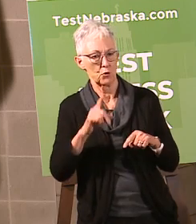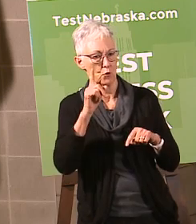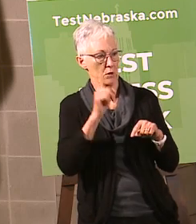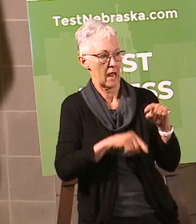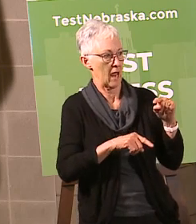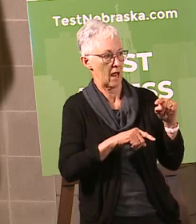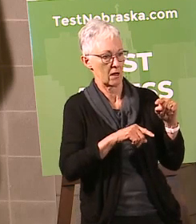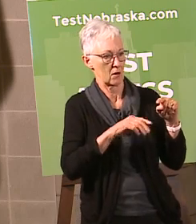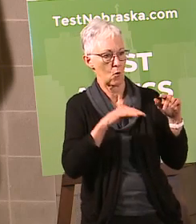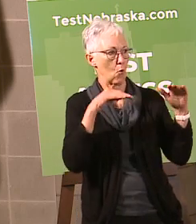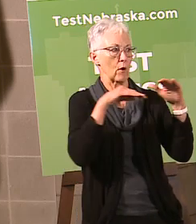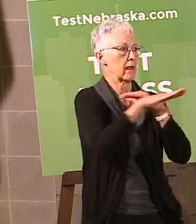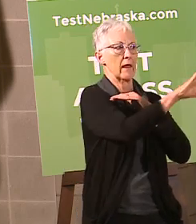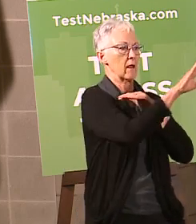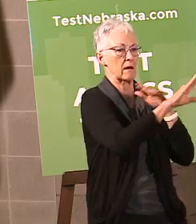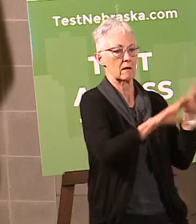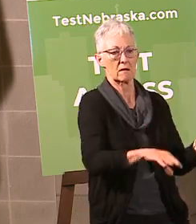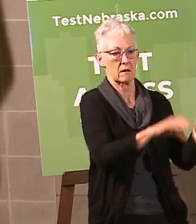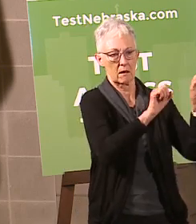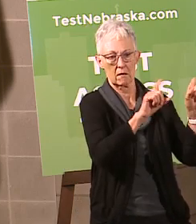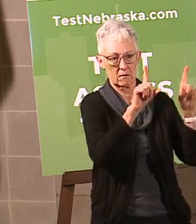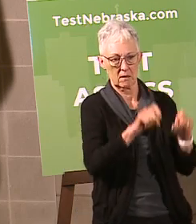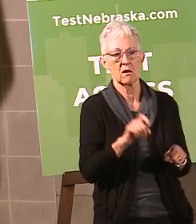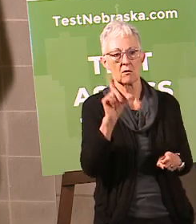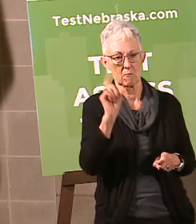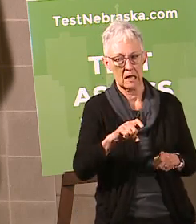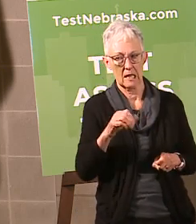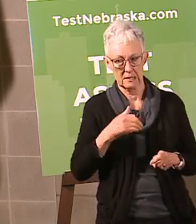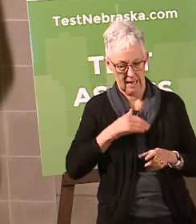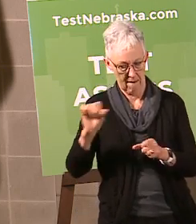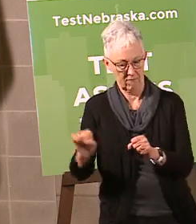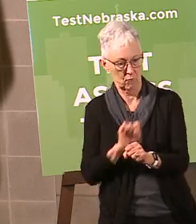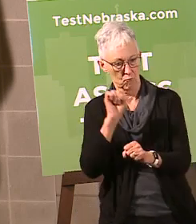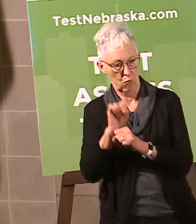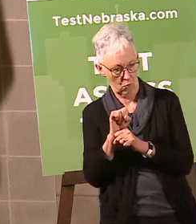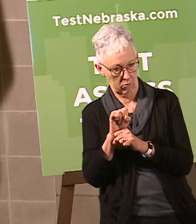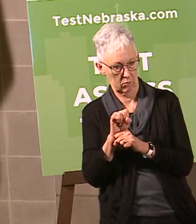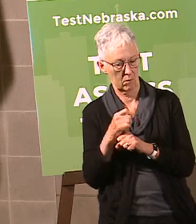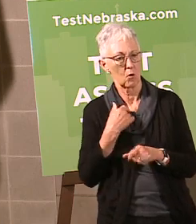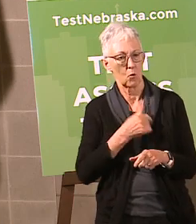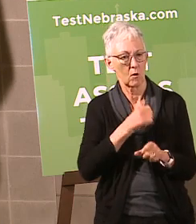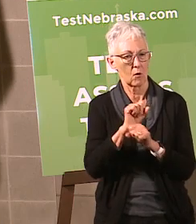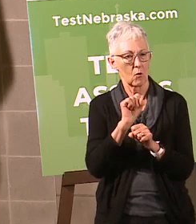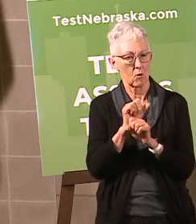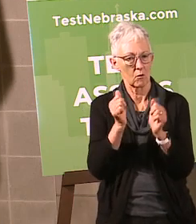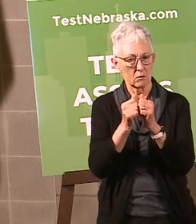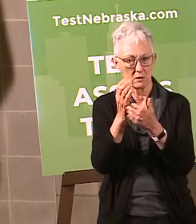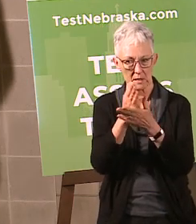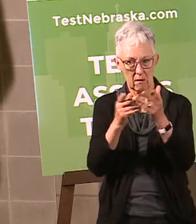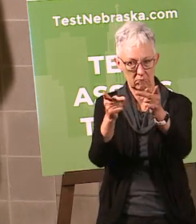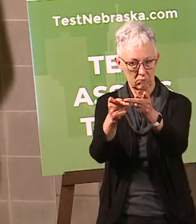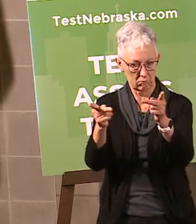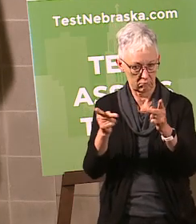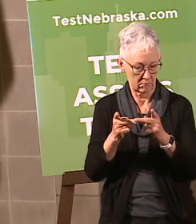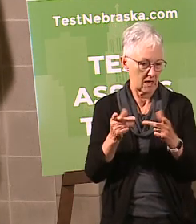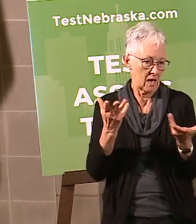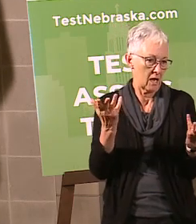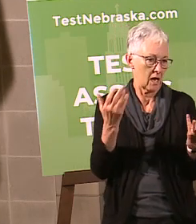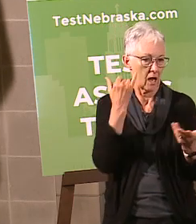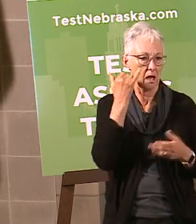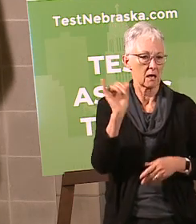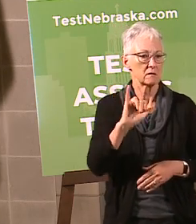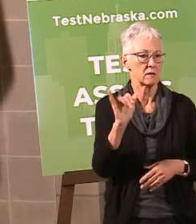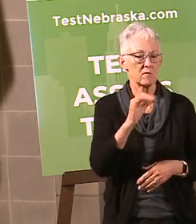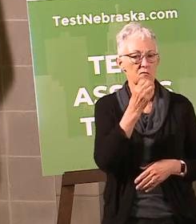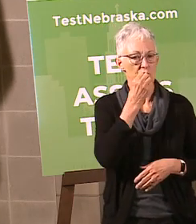you have to schedule a test at a time to get in there. Now, we have worked, for example, with some facilities, so that if we were gonna say take food processing